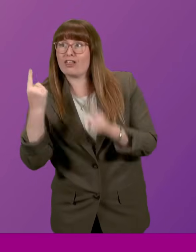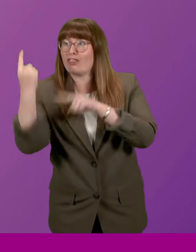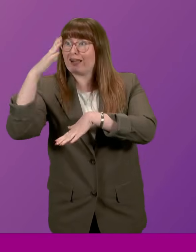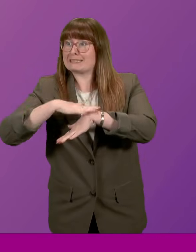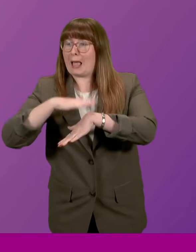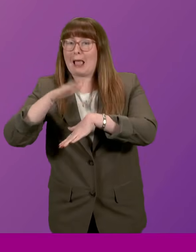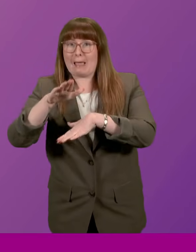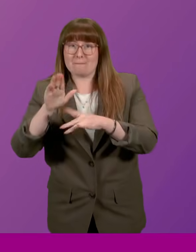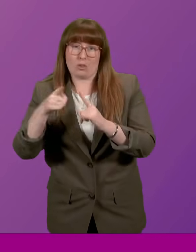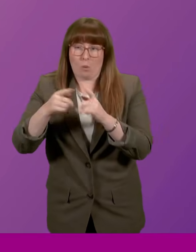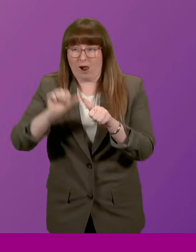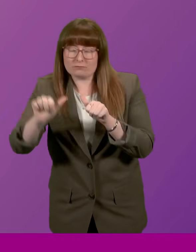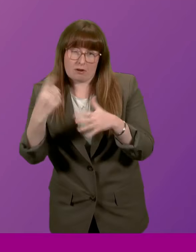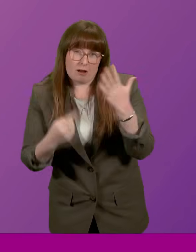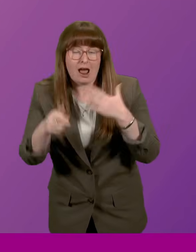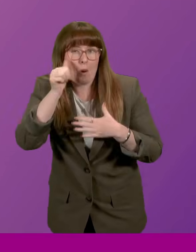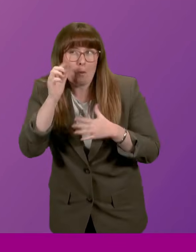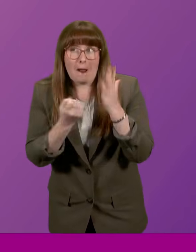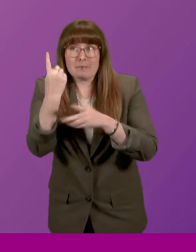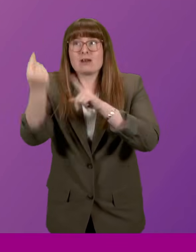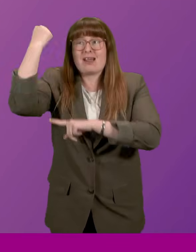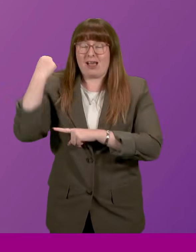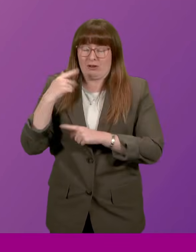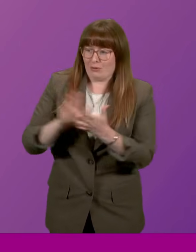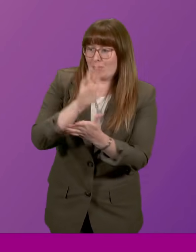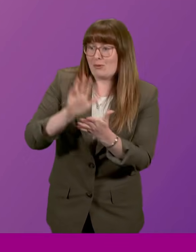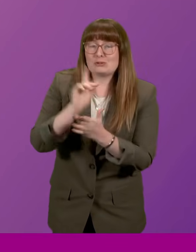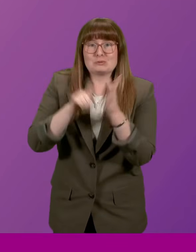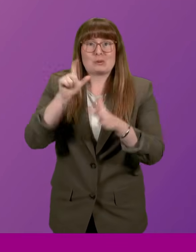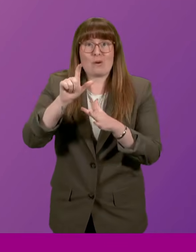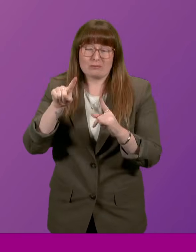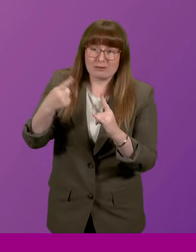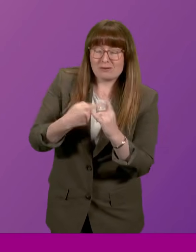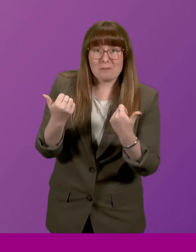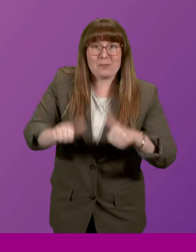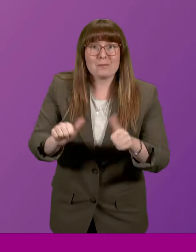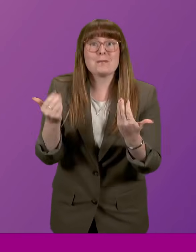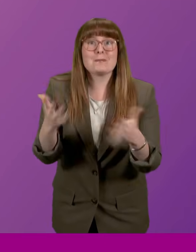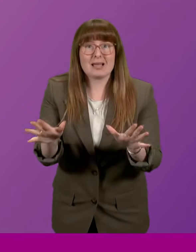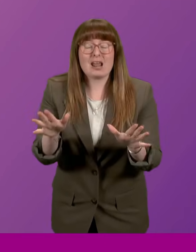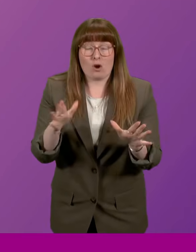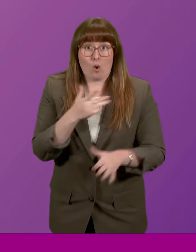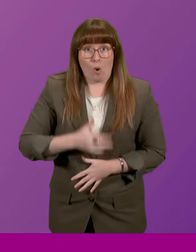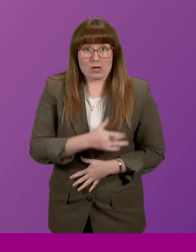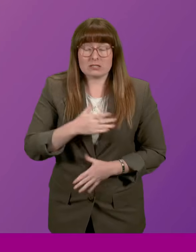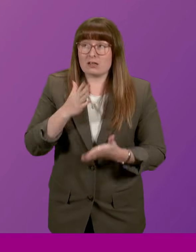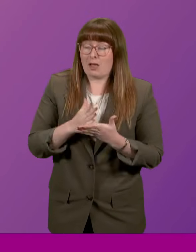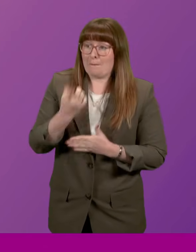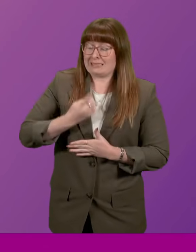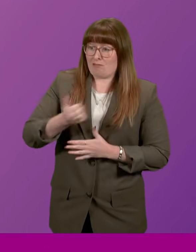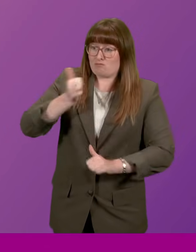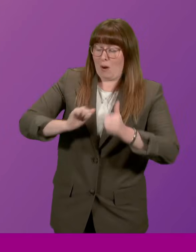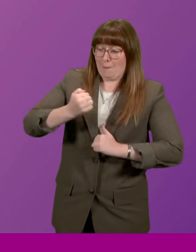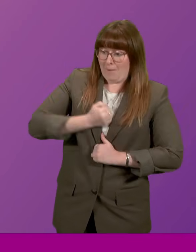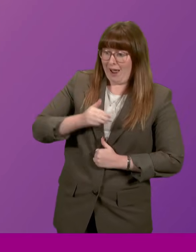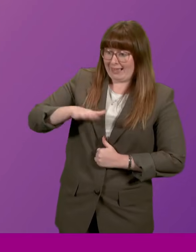for the goal that followed. But anyway, we enjoyed John Collins scoring that goal. And honestly, I am so proud that my kids